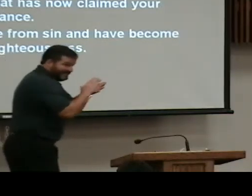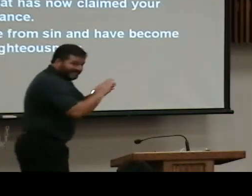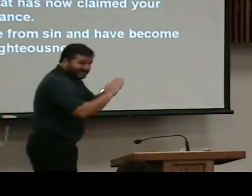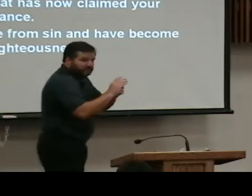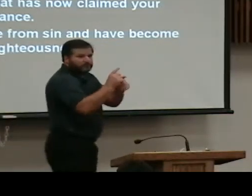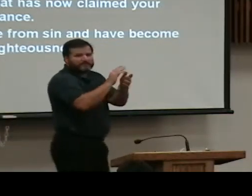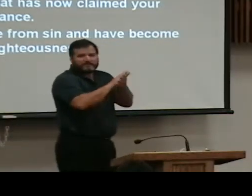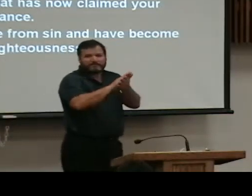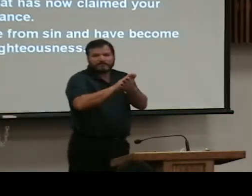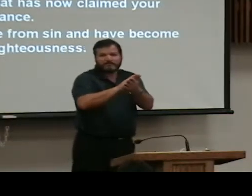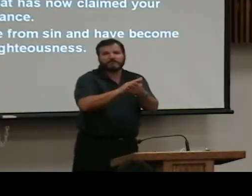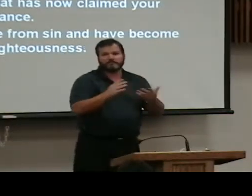righteousness.